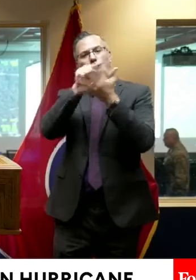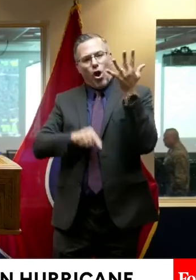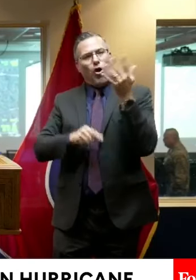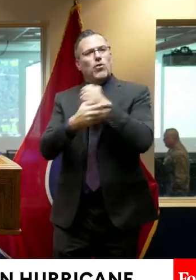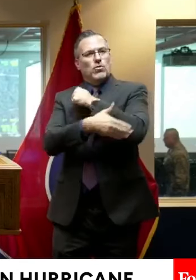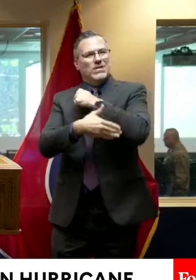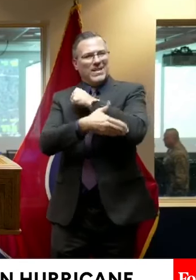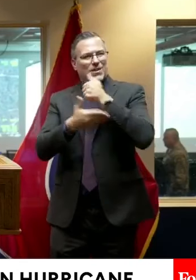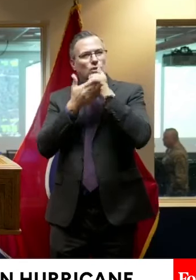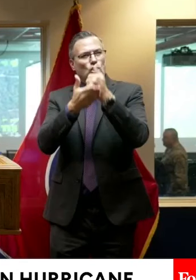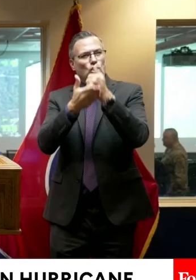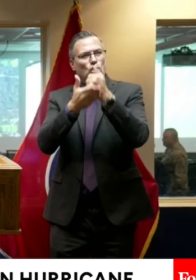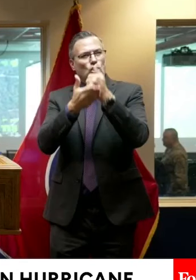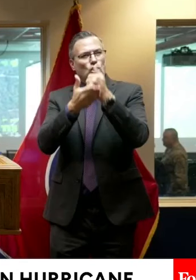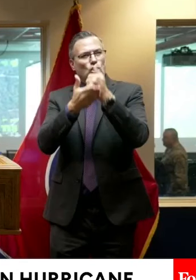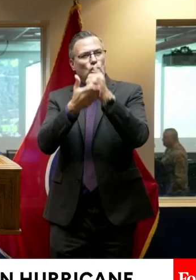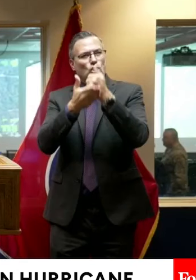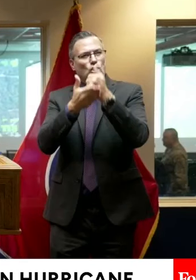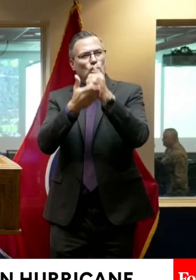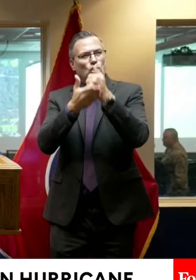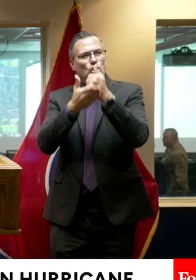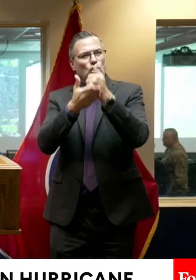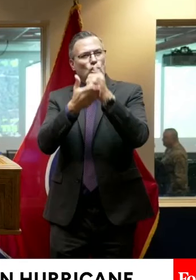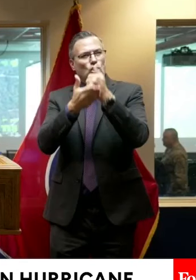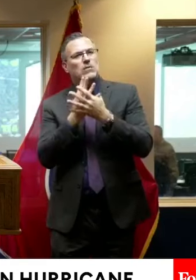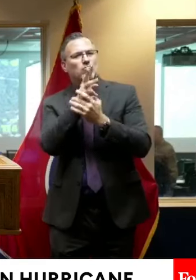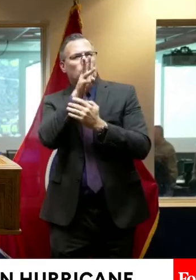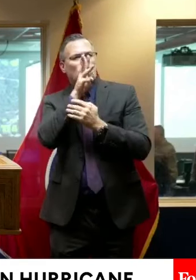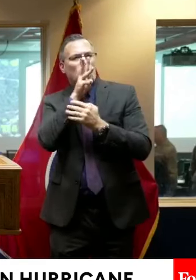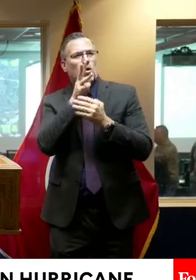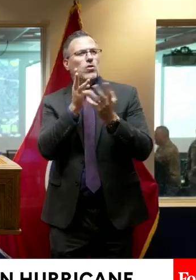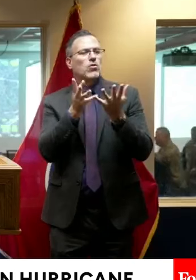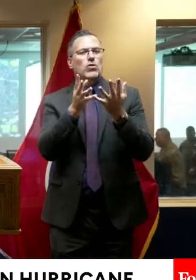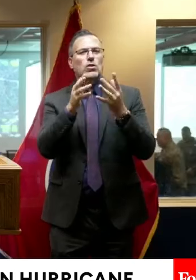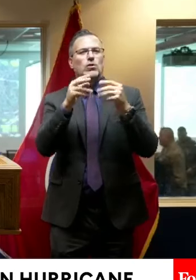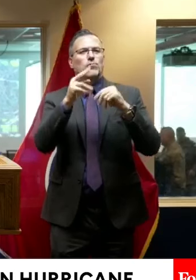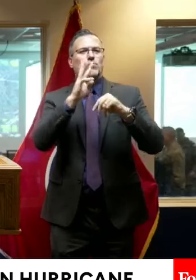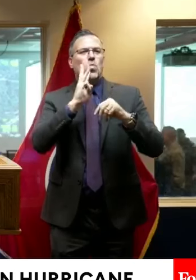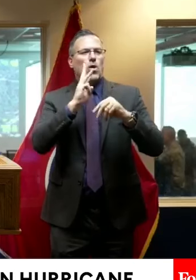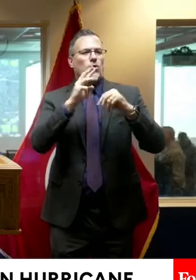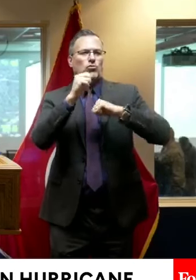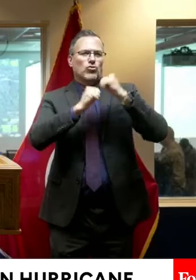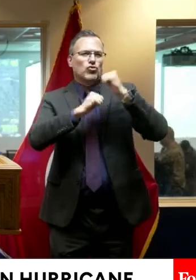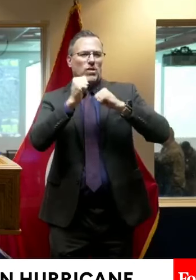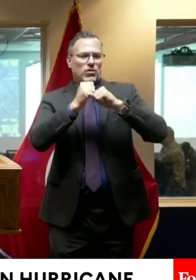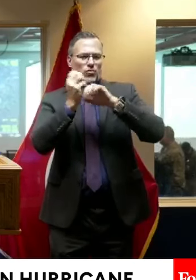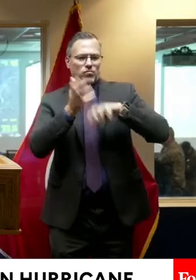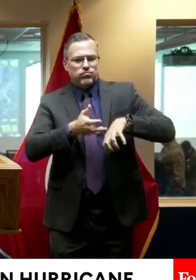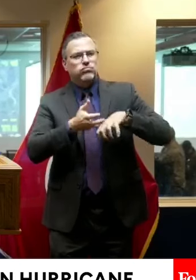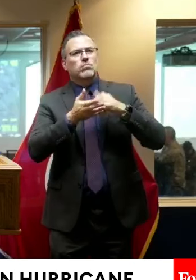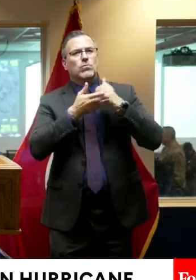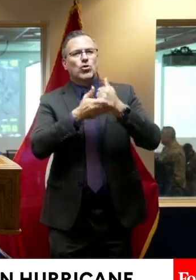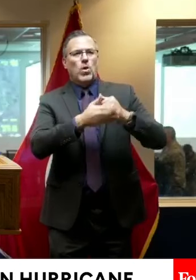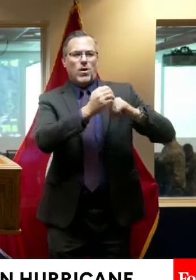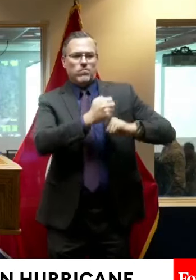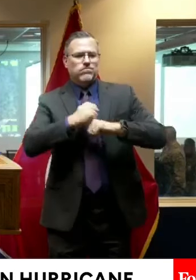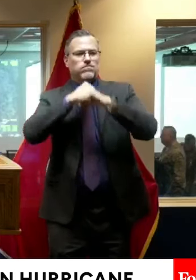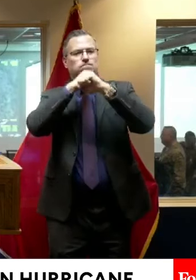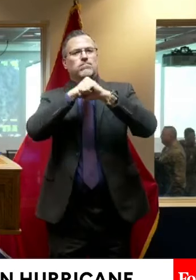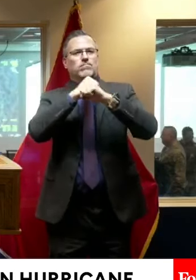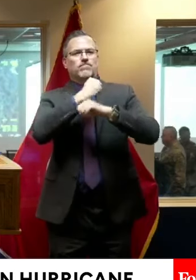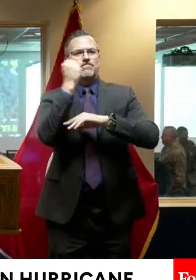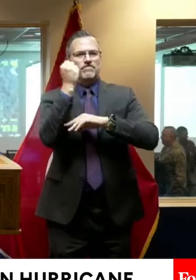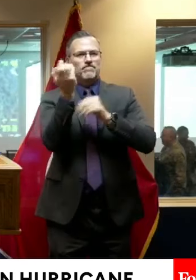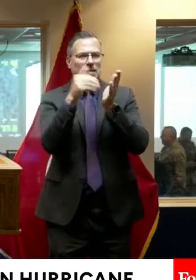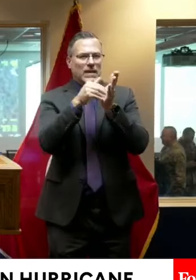for water and wastewater structural recovery efforts. It's, as